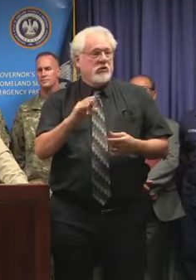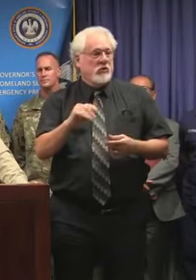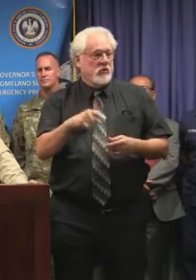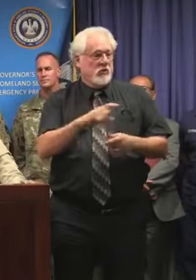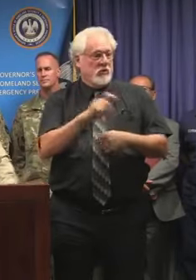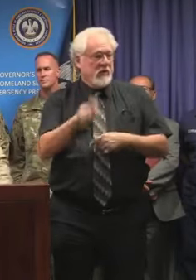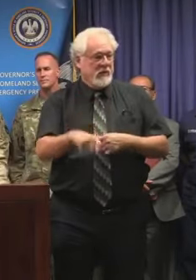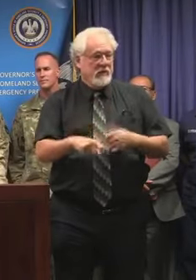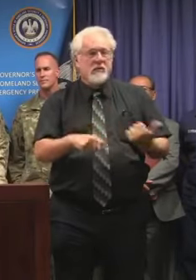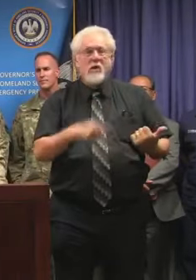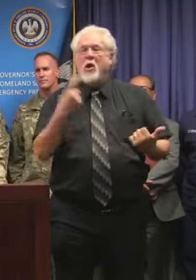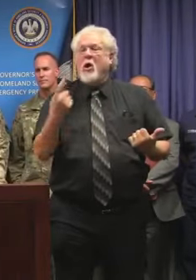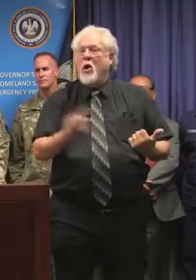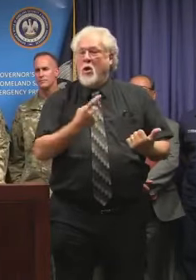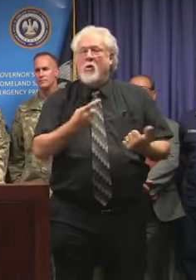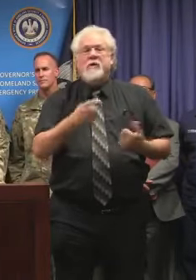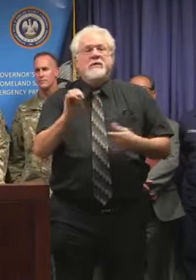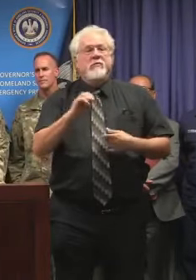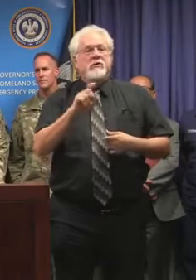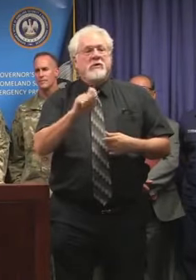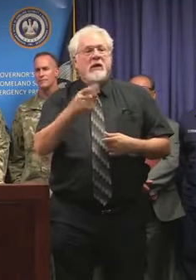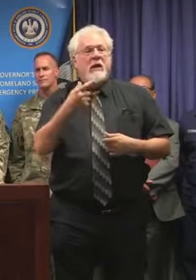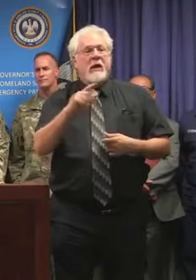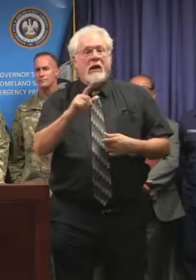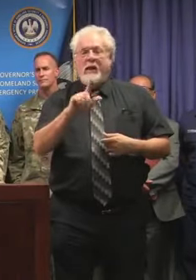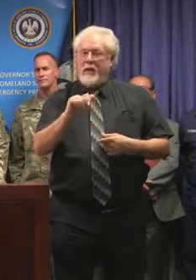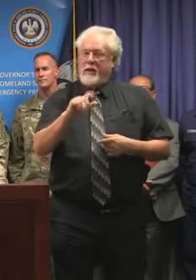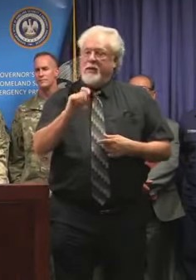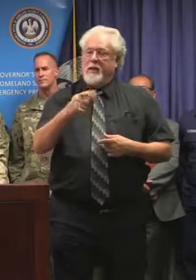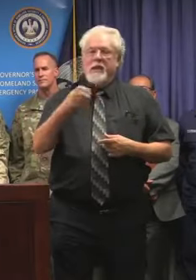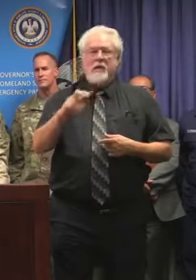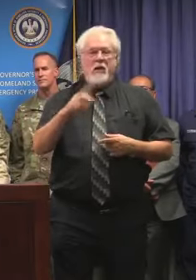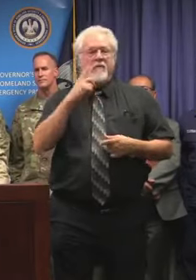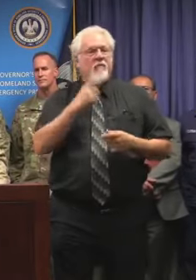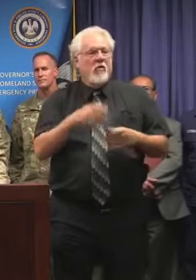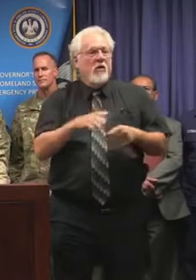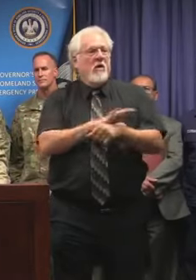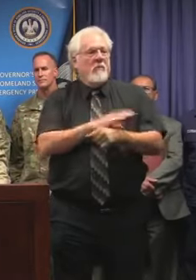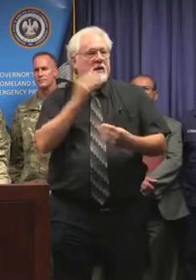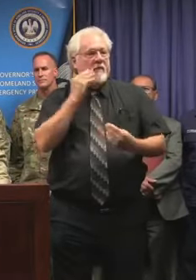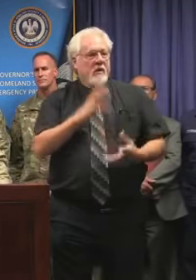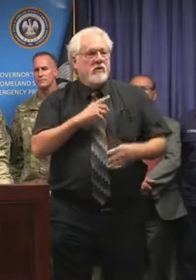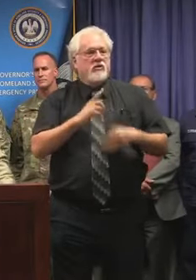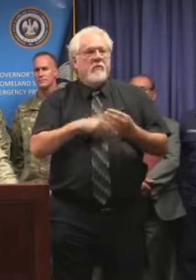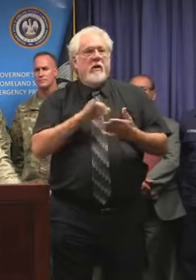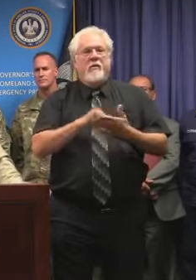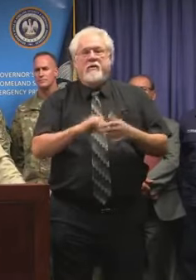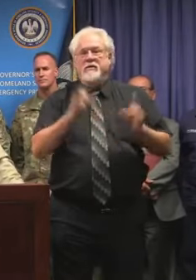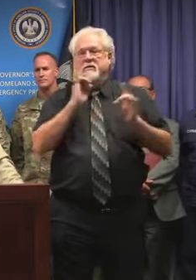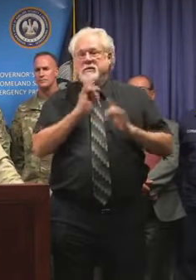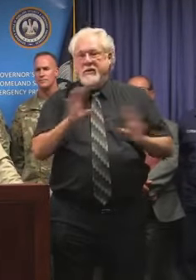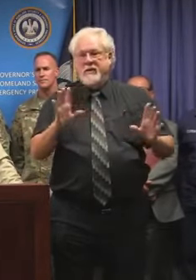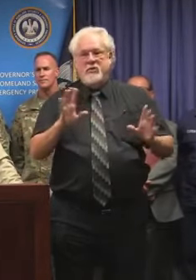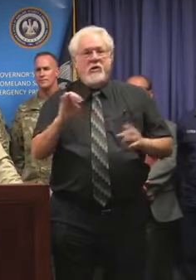as always, you can go to emergency.la.gov for complete information about this disaster,